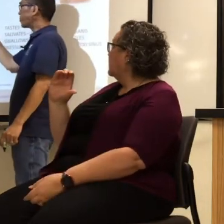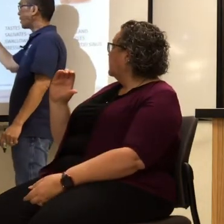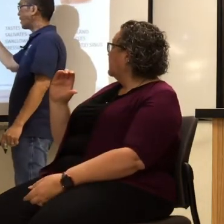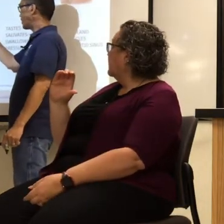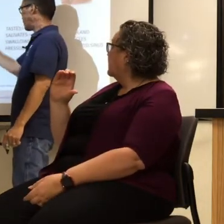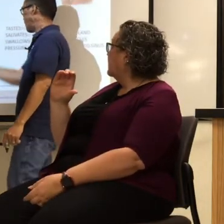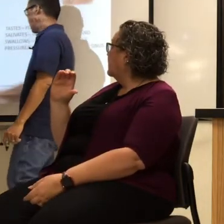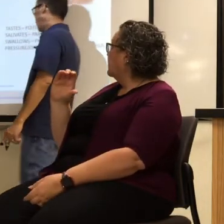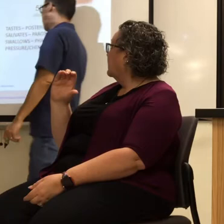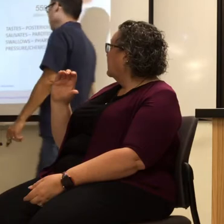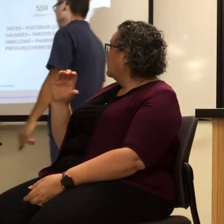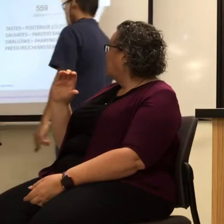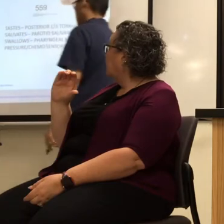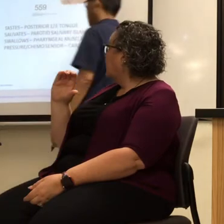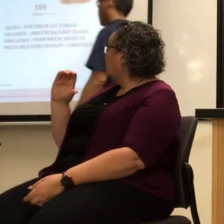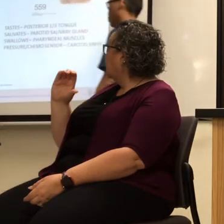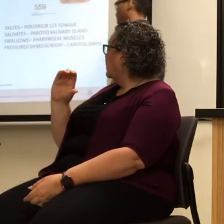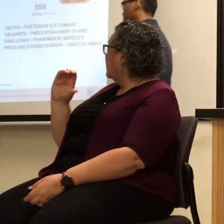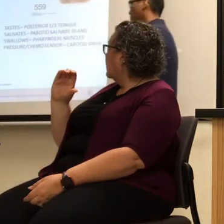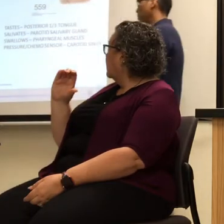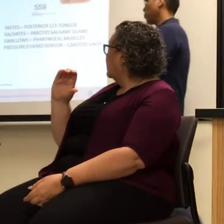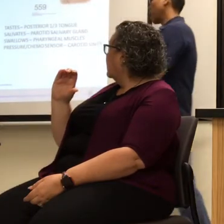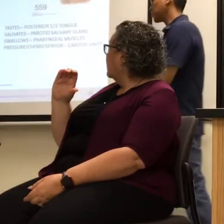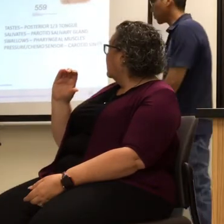artery, and it's sending